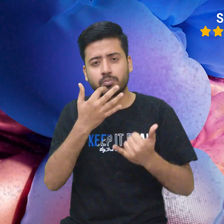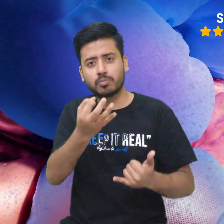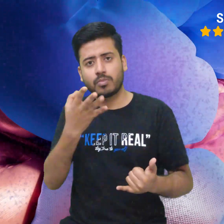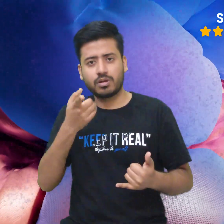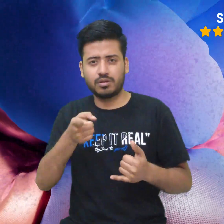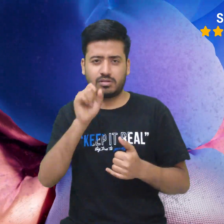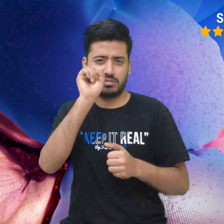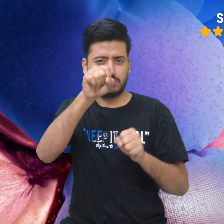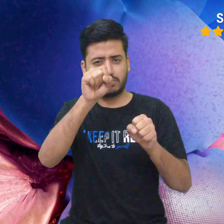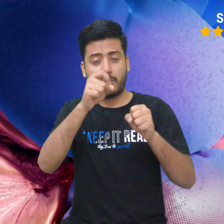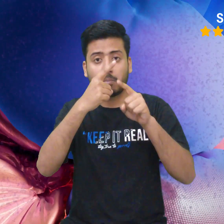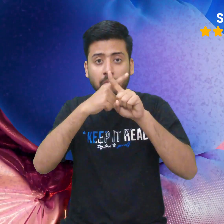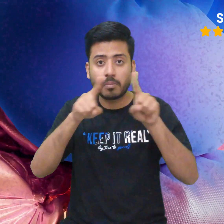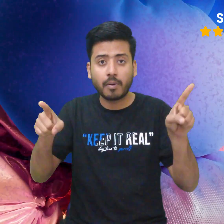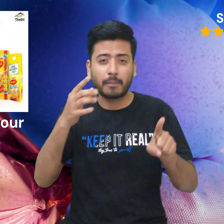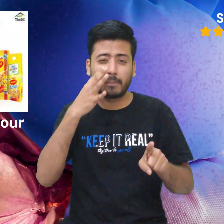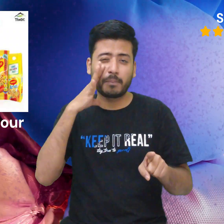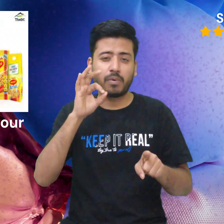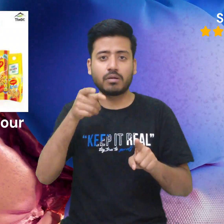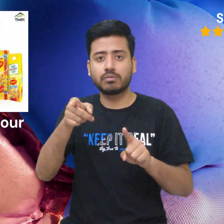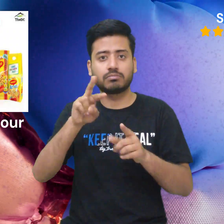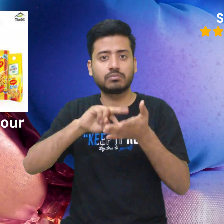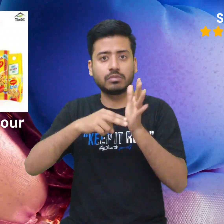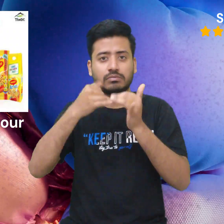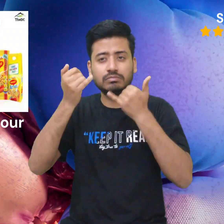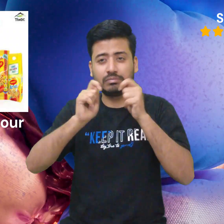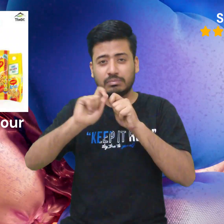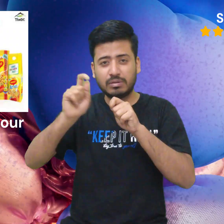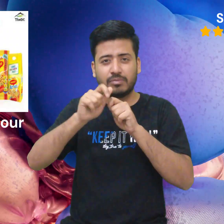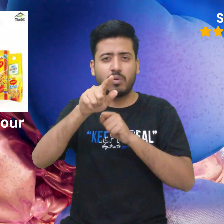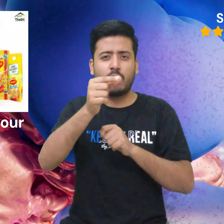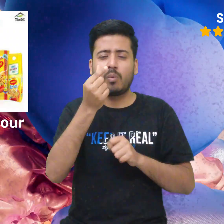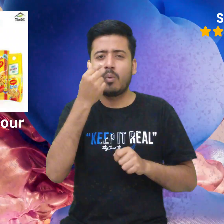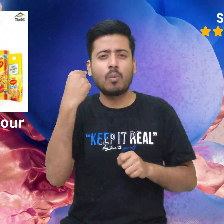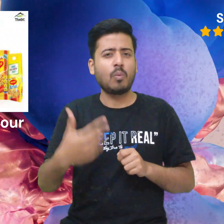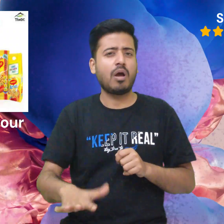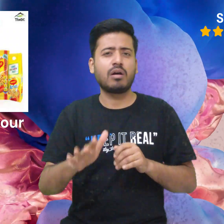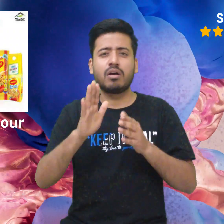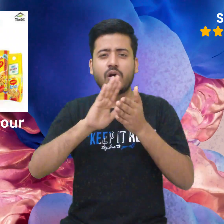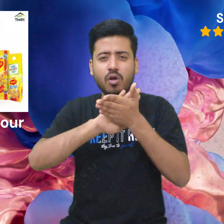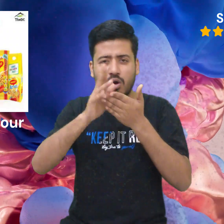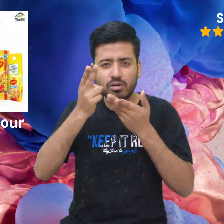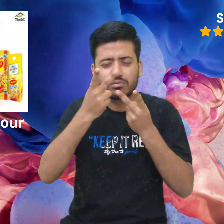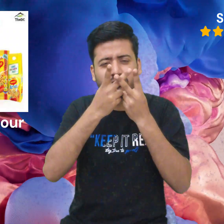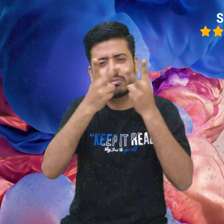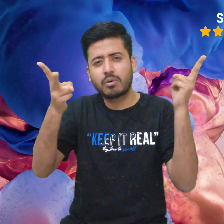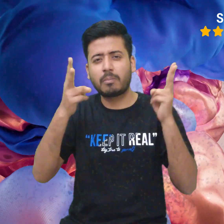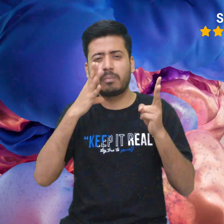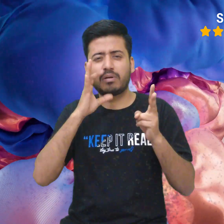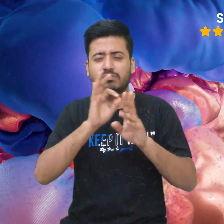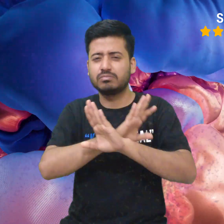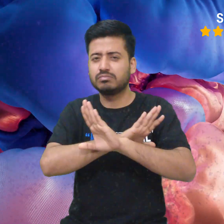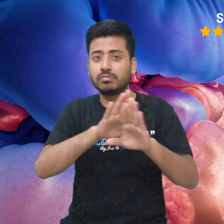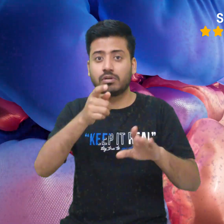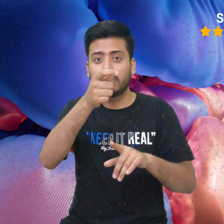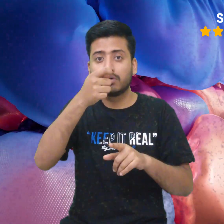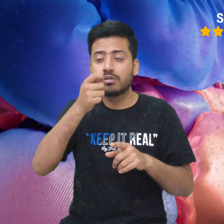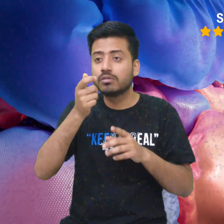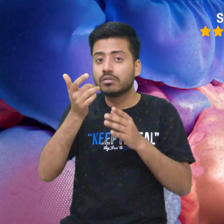out, on the night before, the man named Wang had consumed a dinner of instant noodles together with a cola as a side beverage, something